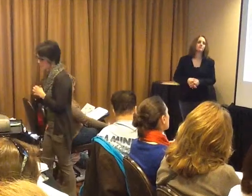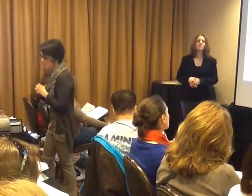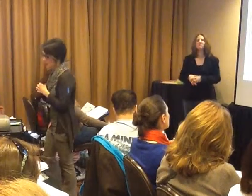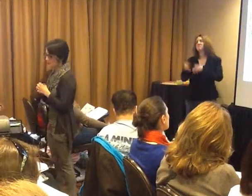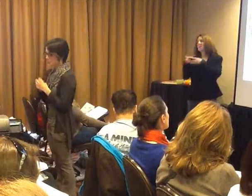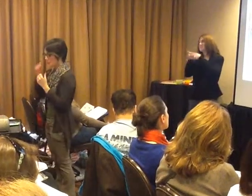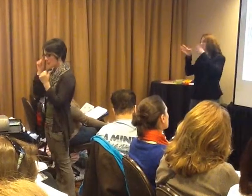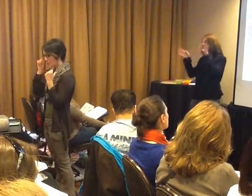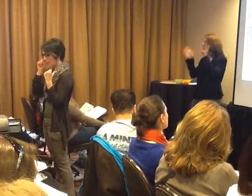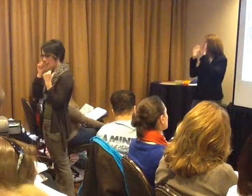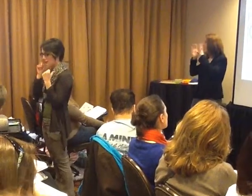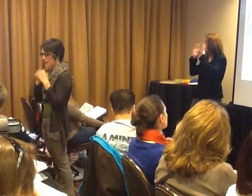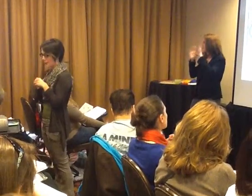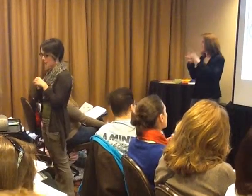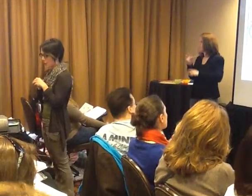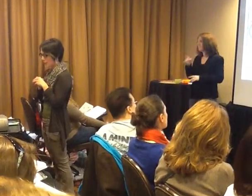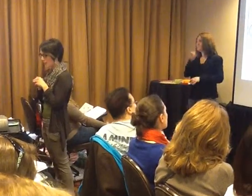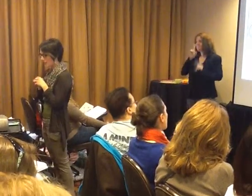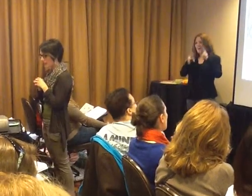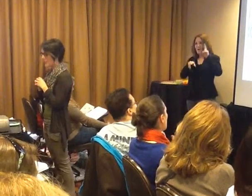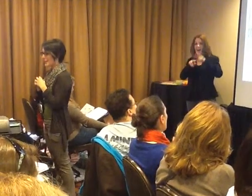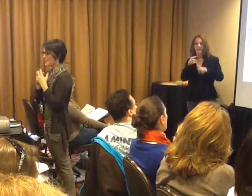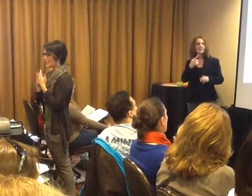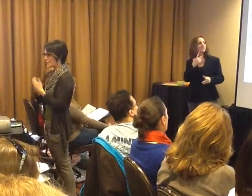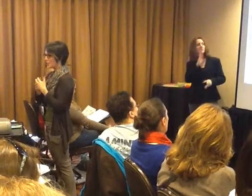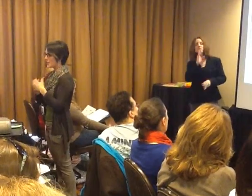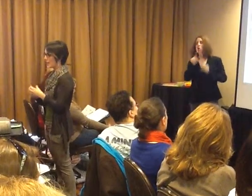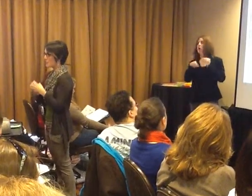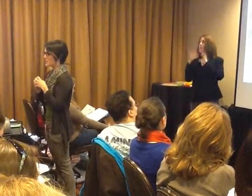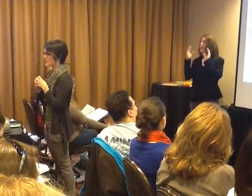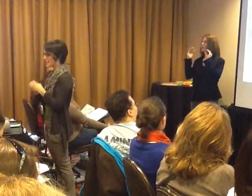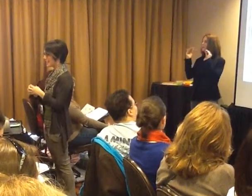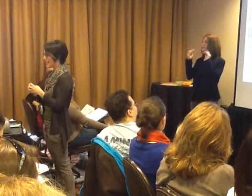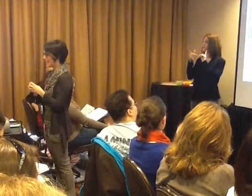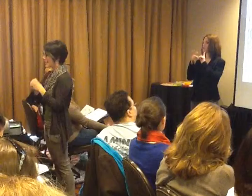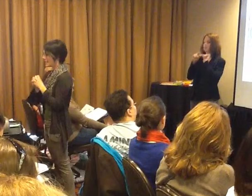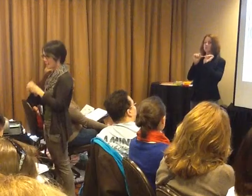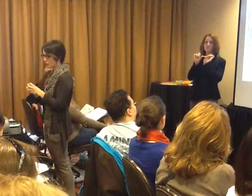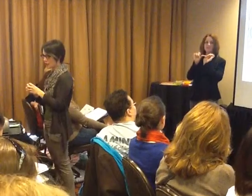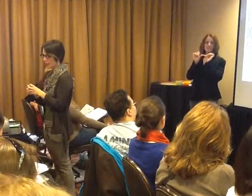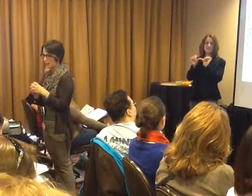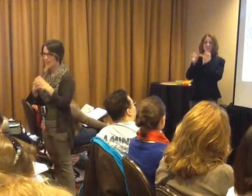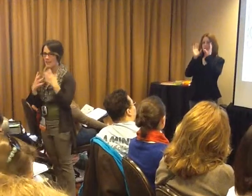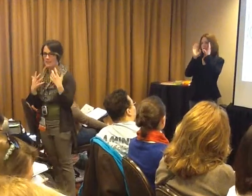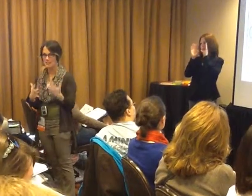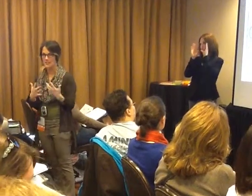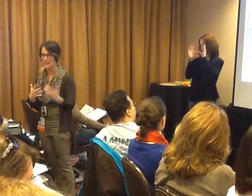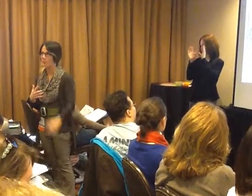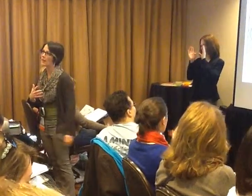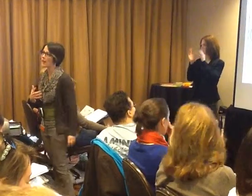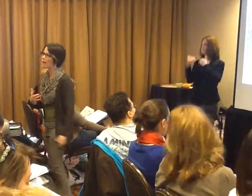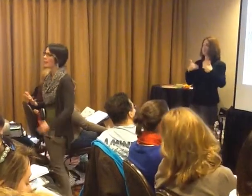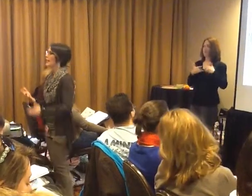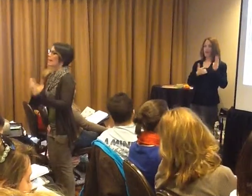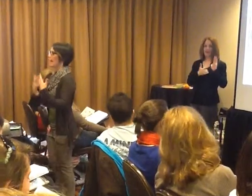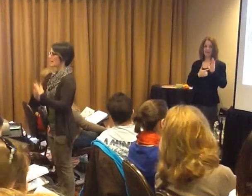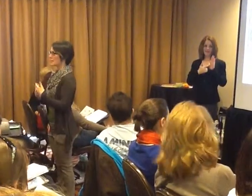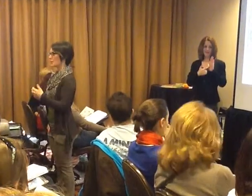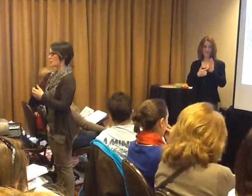General attention, so this was kind of fun. They were talking about teaching them to sustain attention, and they had this example